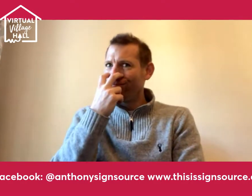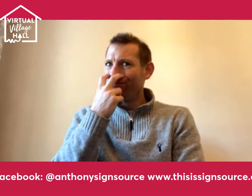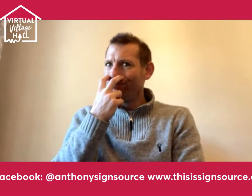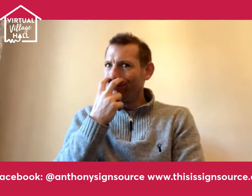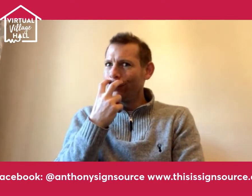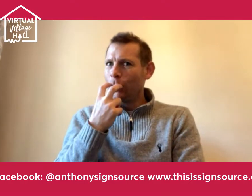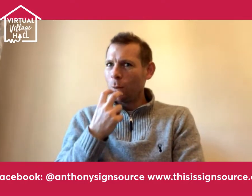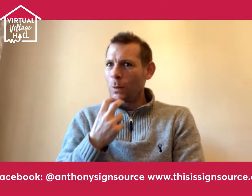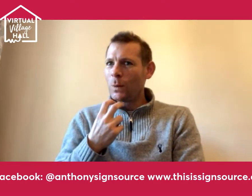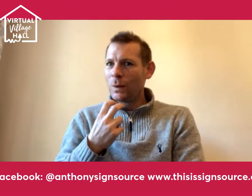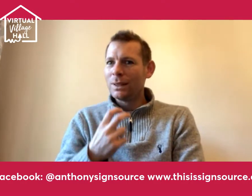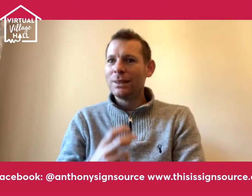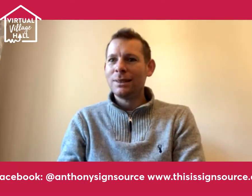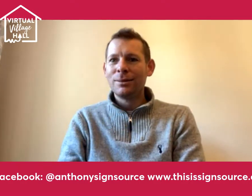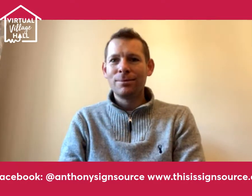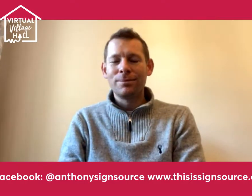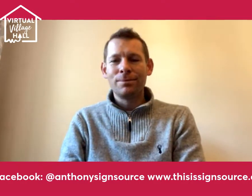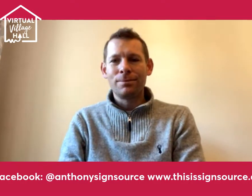And he's old.